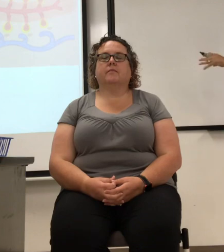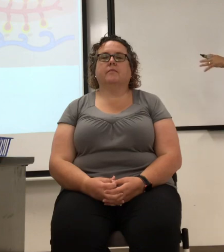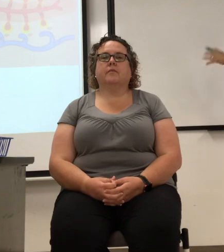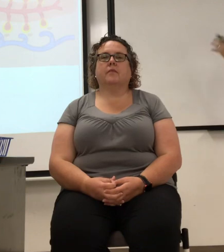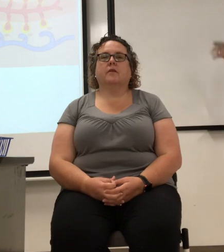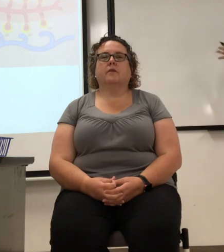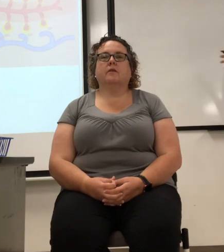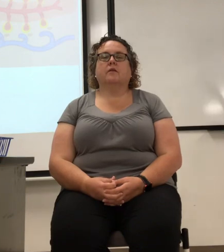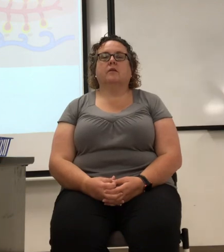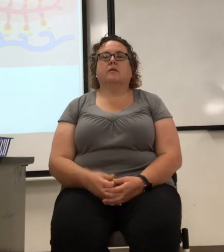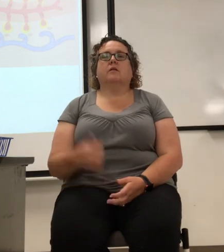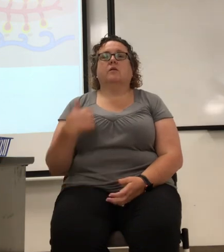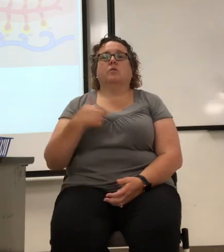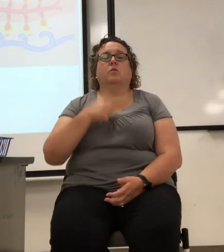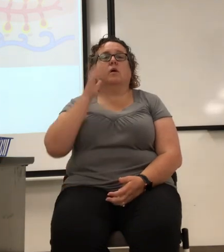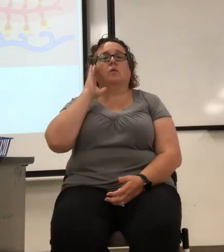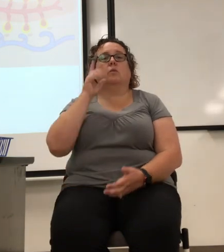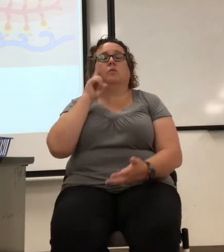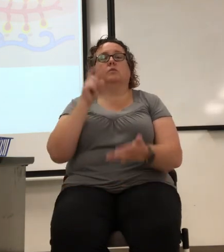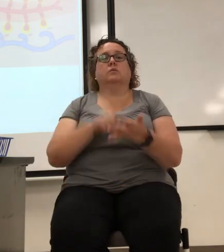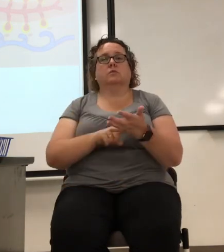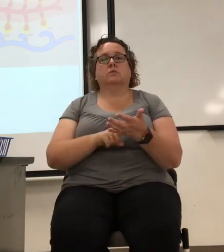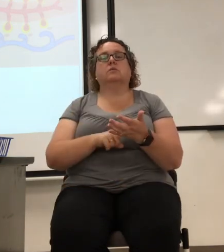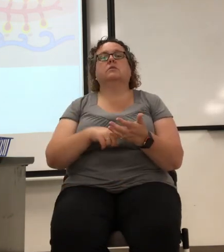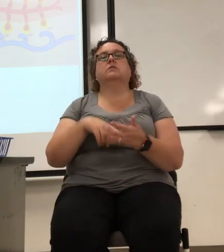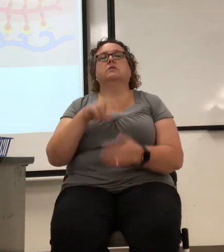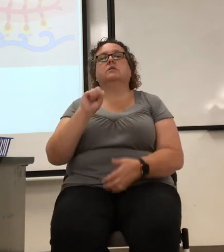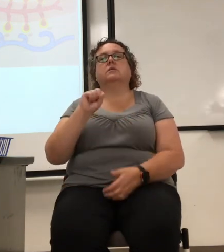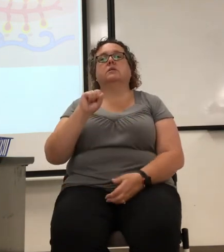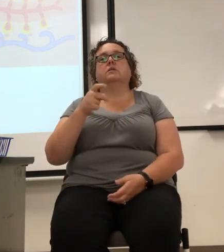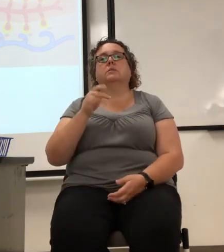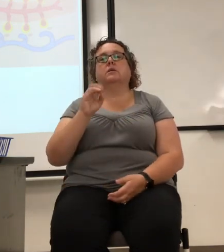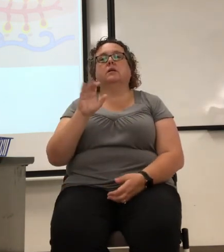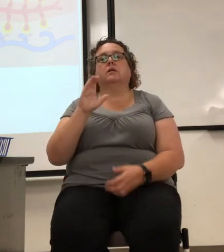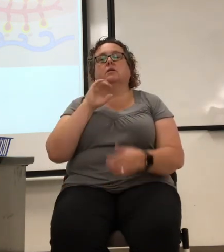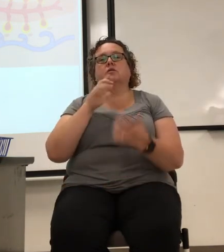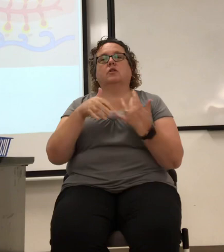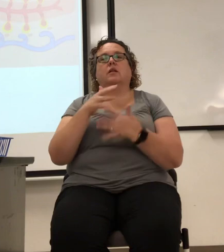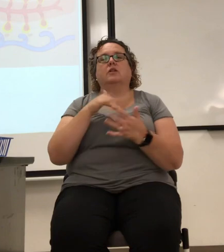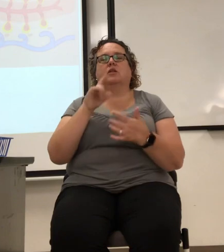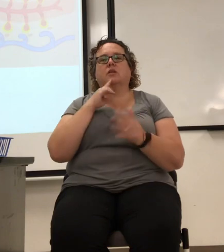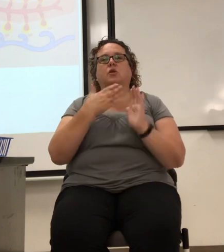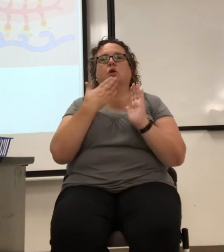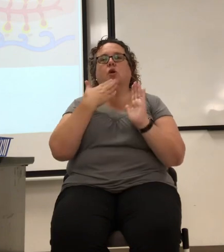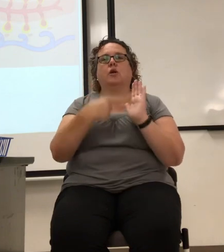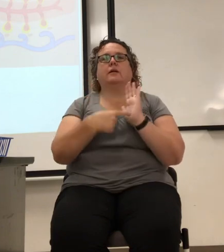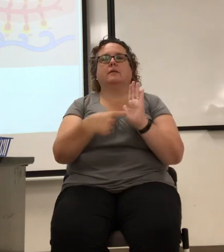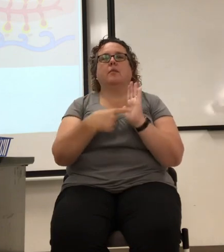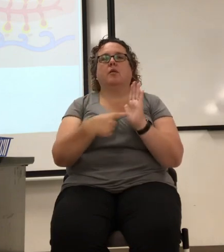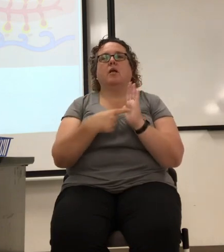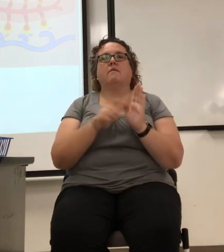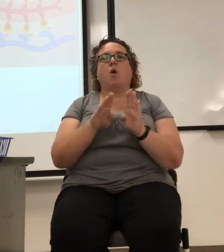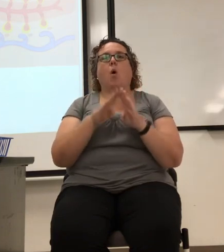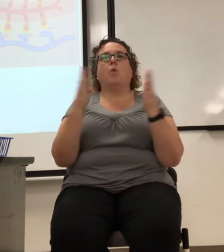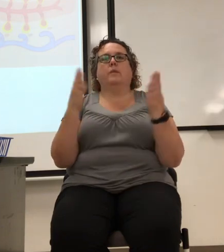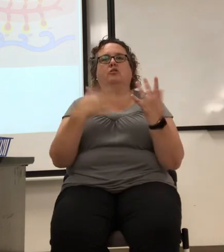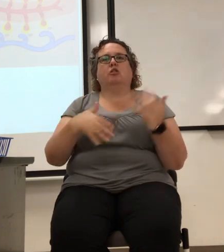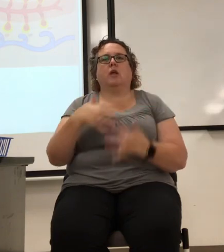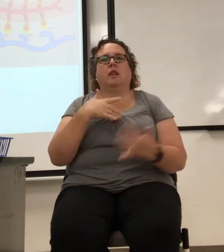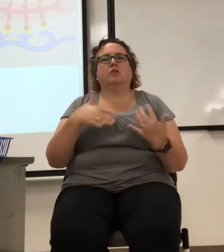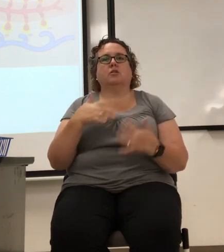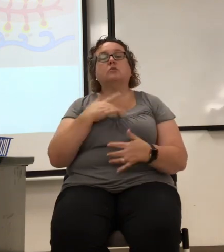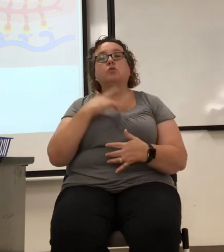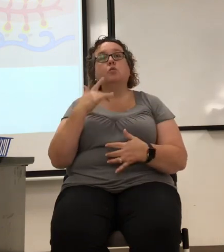What we'll see is the splenic circulation is a good example of open circulation. Because usually, well, all the